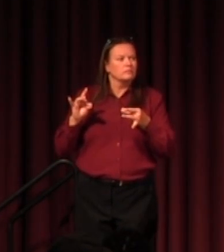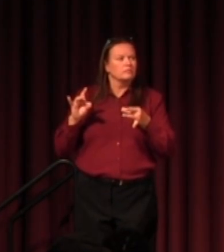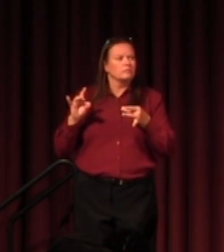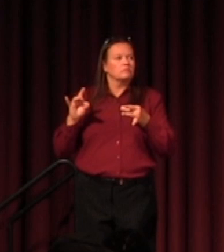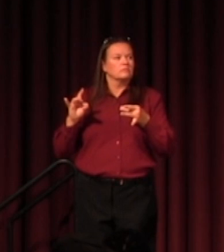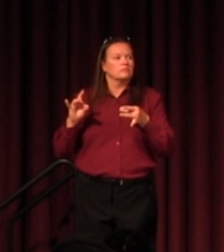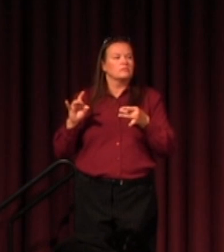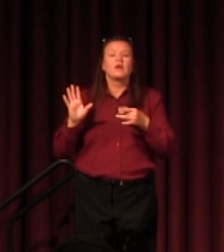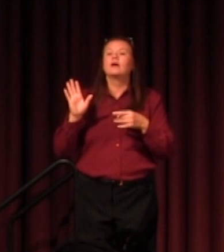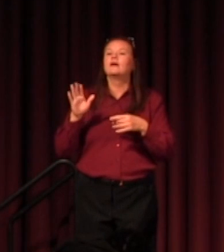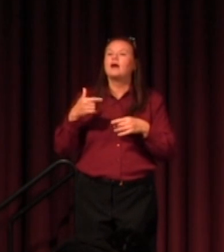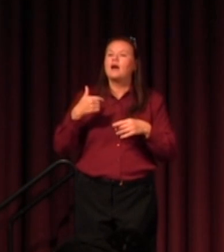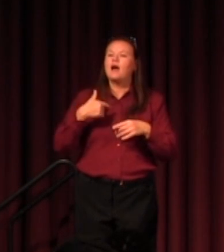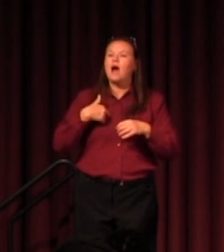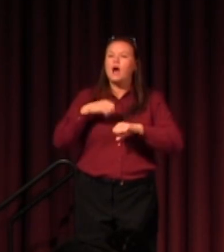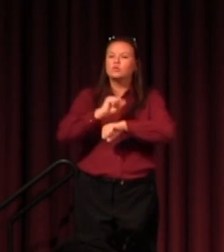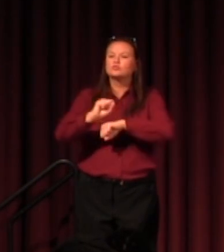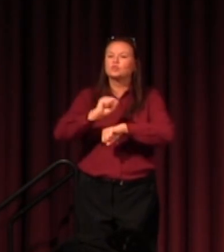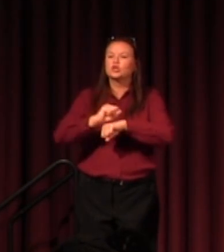chainsaw.